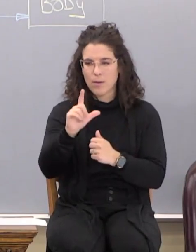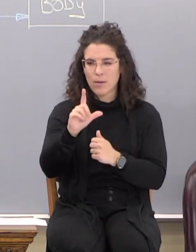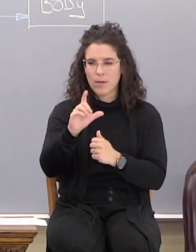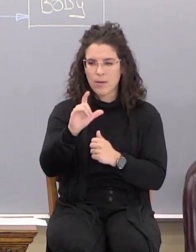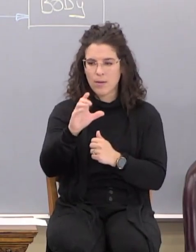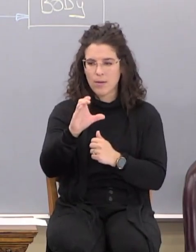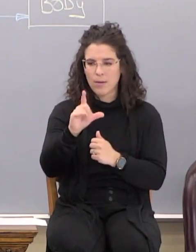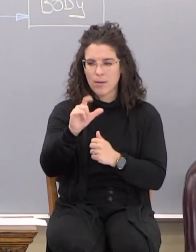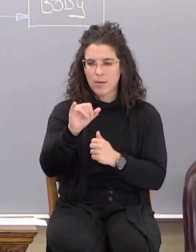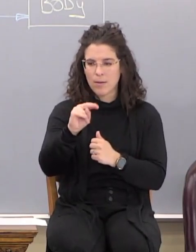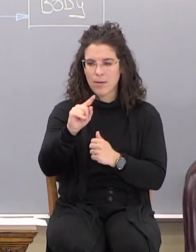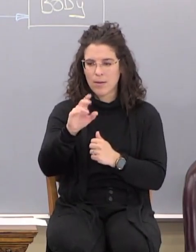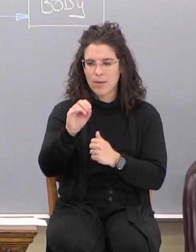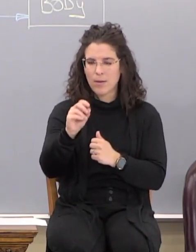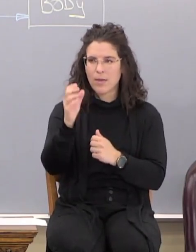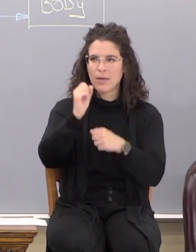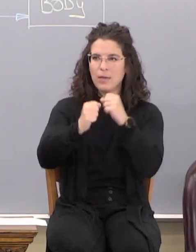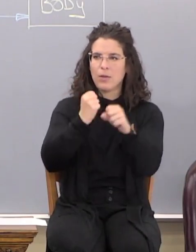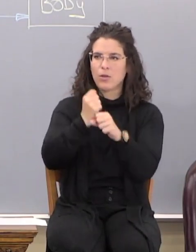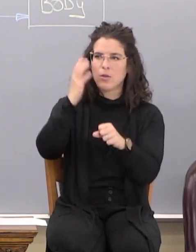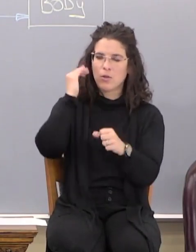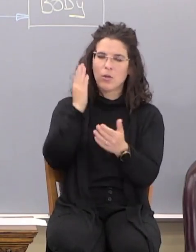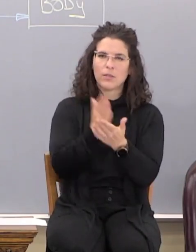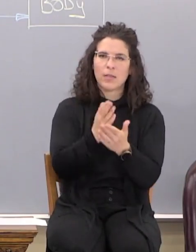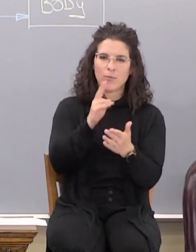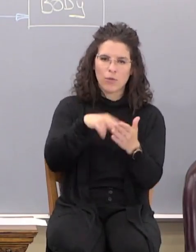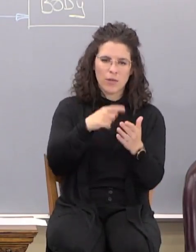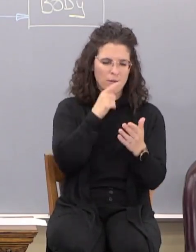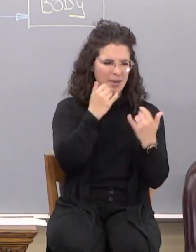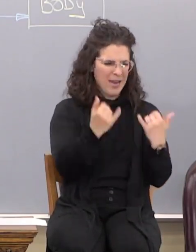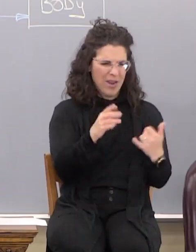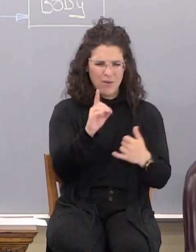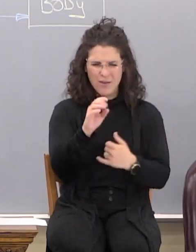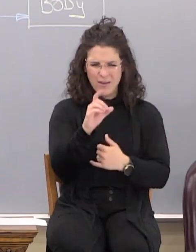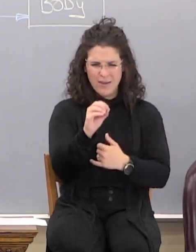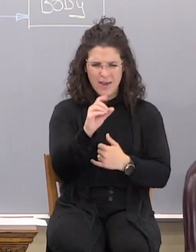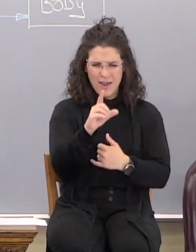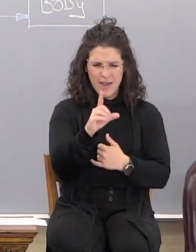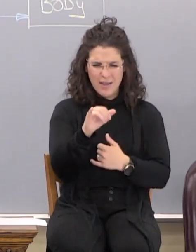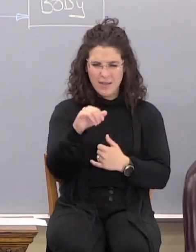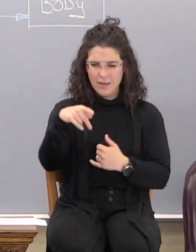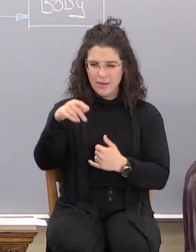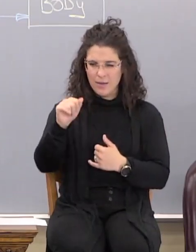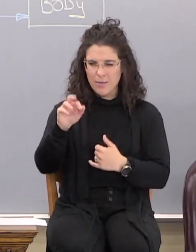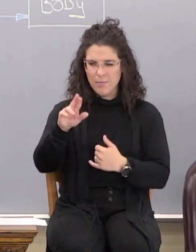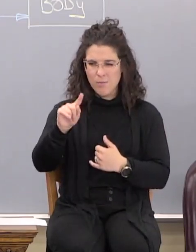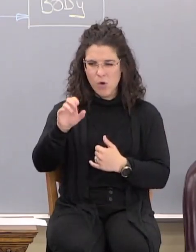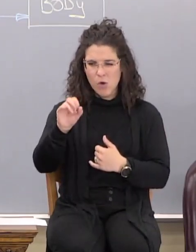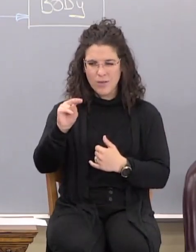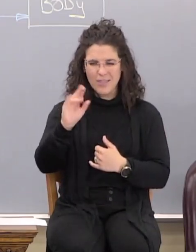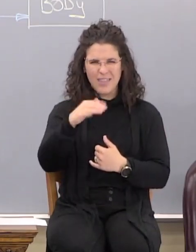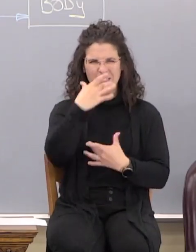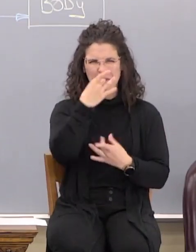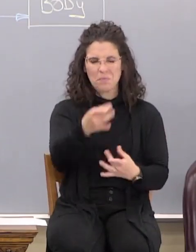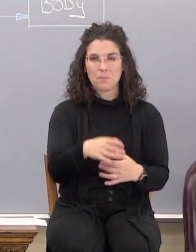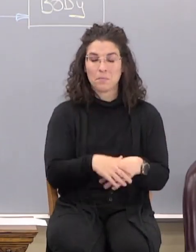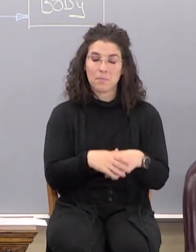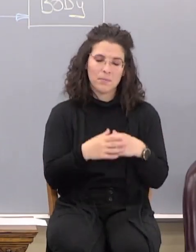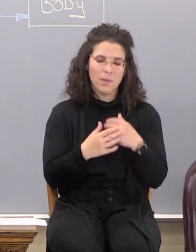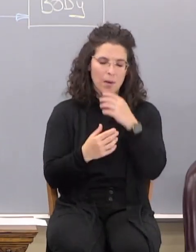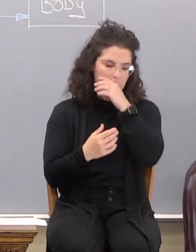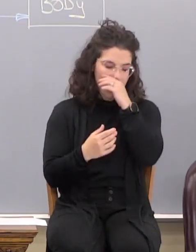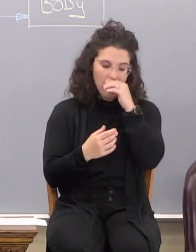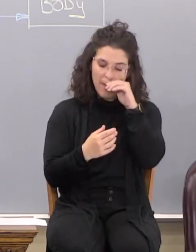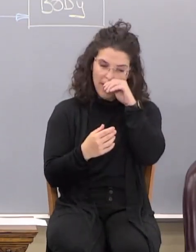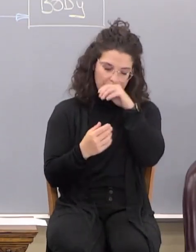that. And now Dolly Parton? I'm thinking, whoa, that's interesting. And I was